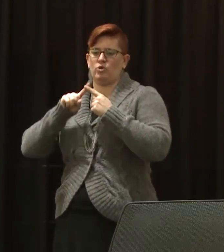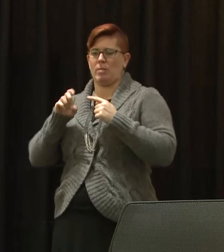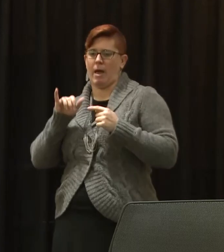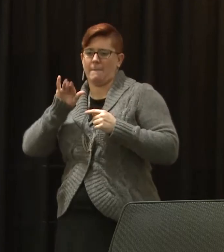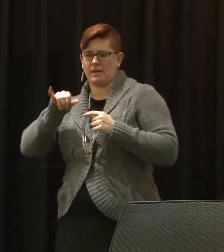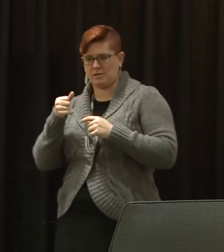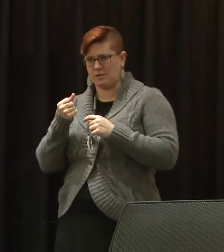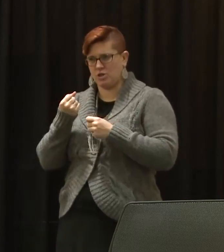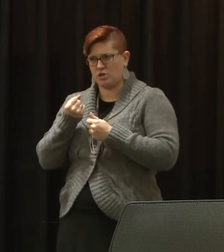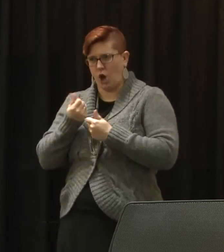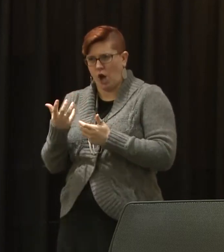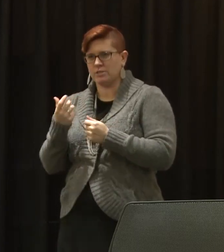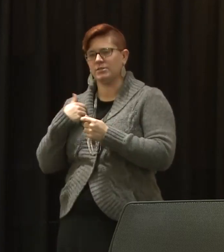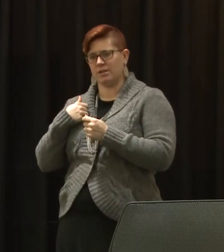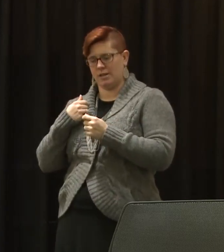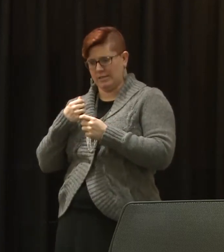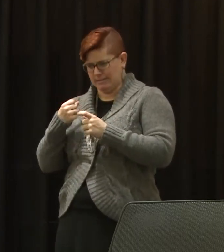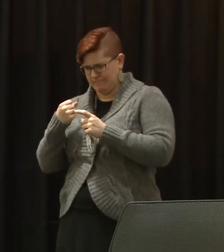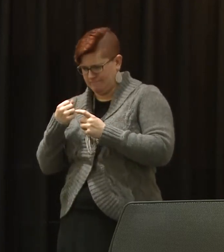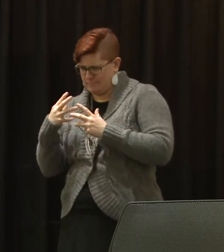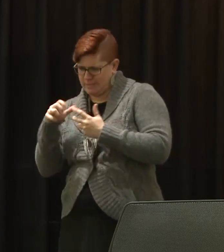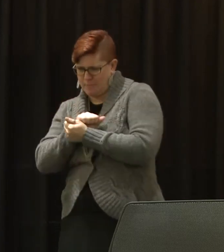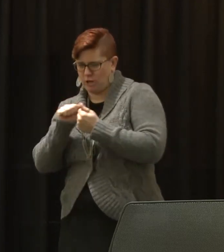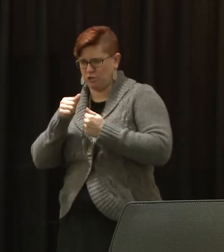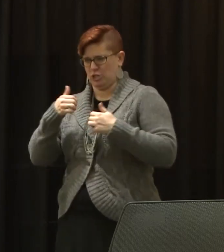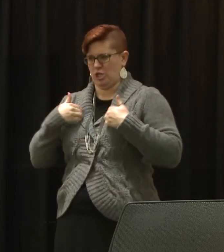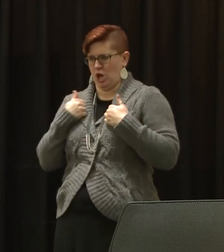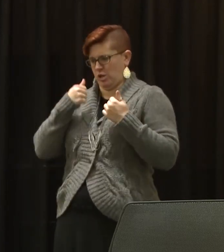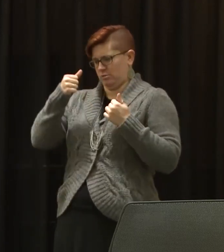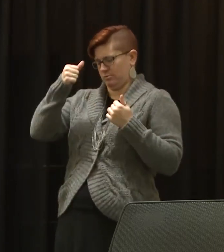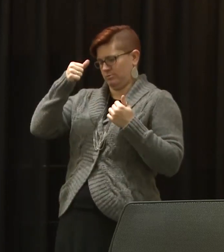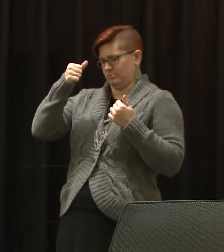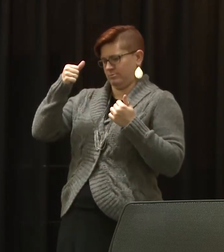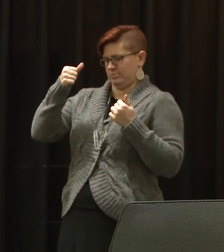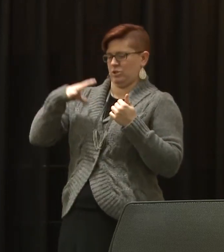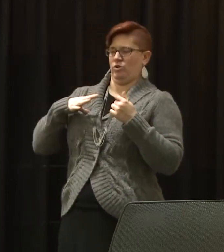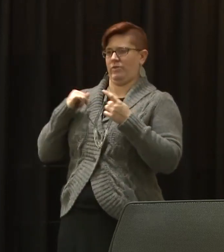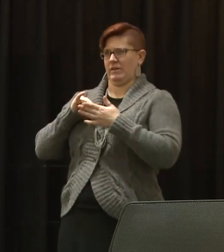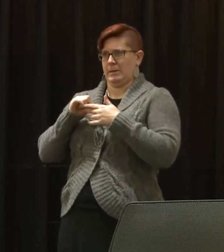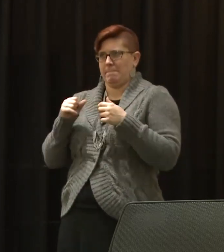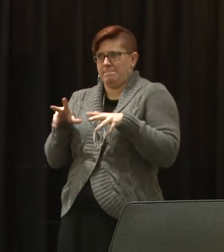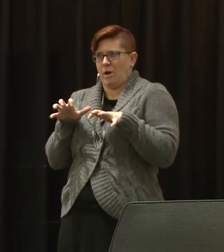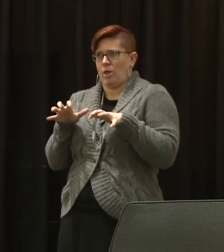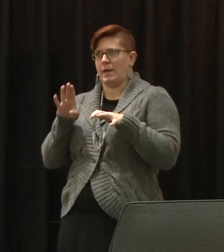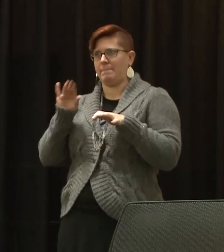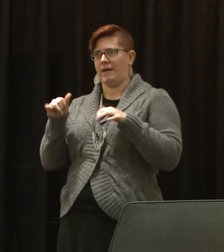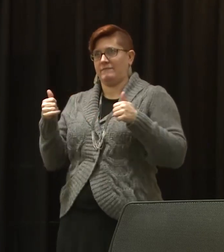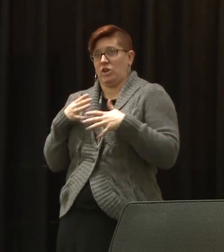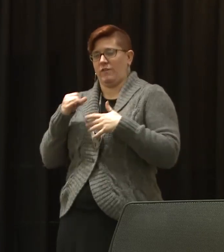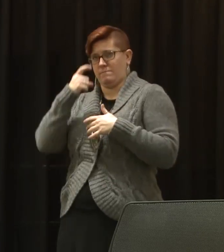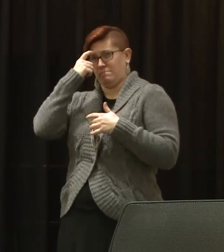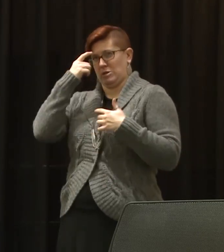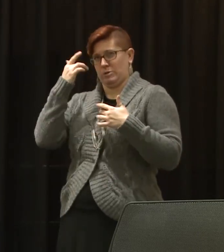I demolished the young adult paralyzed by fear of mental illness. And like a patient sniper,